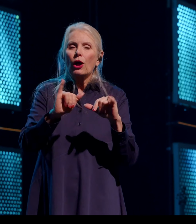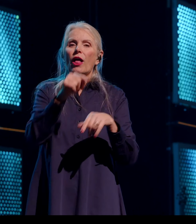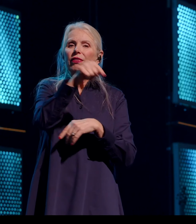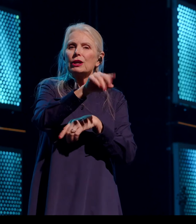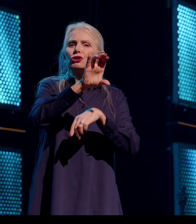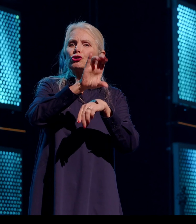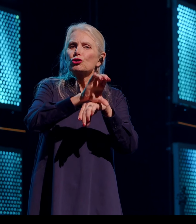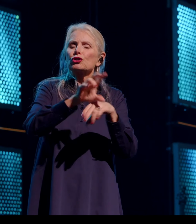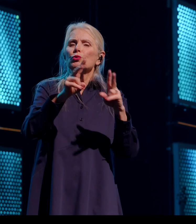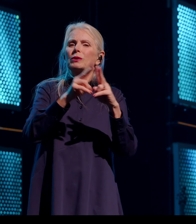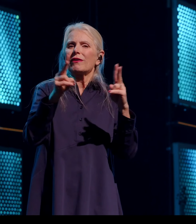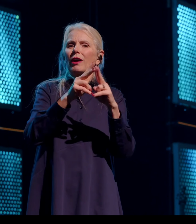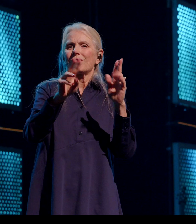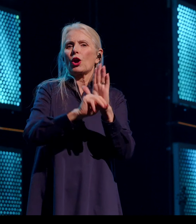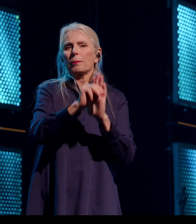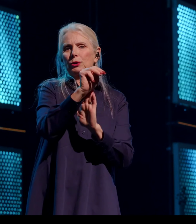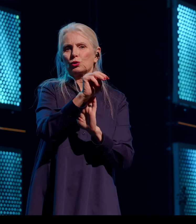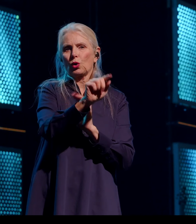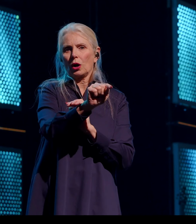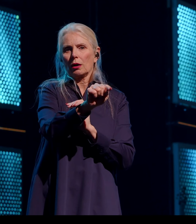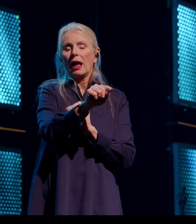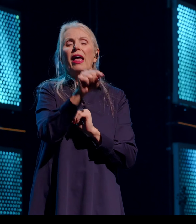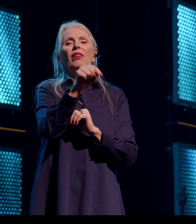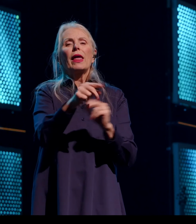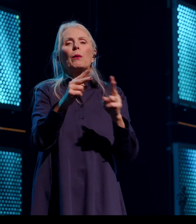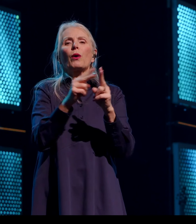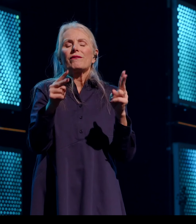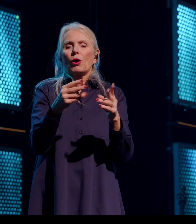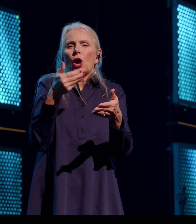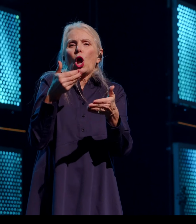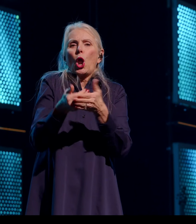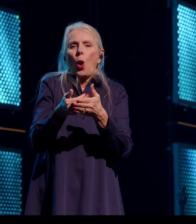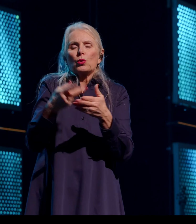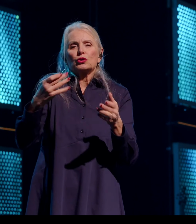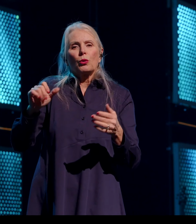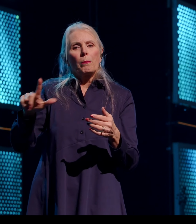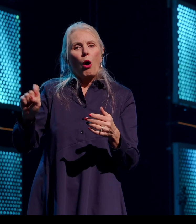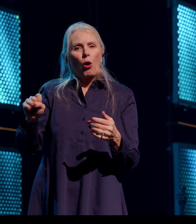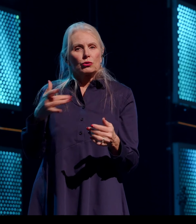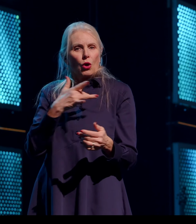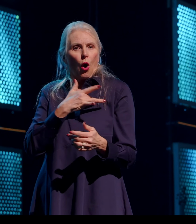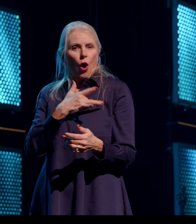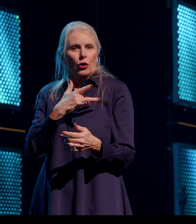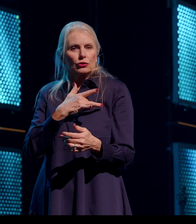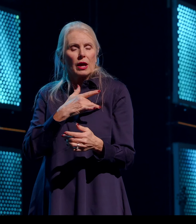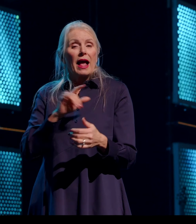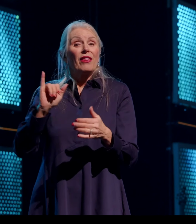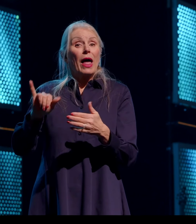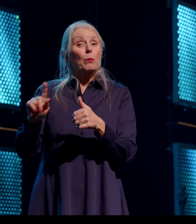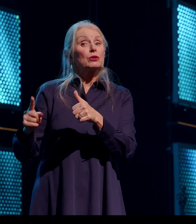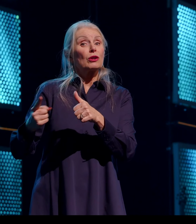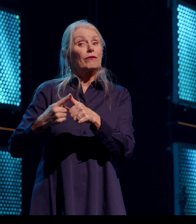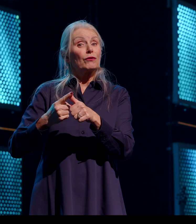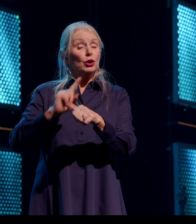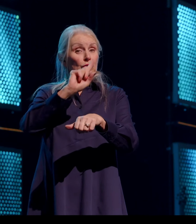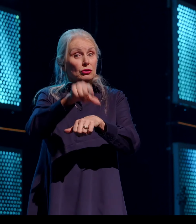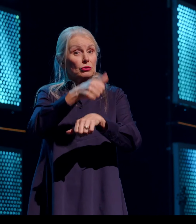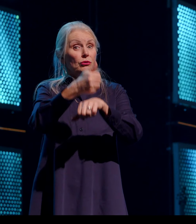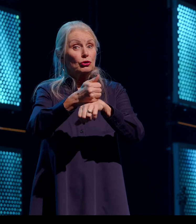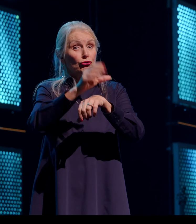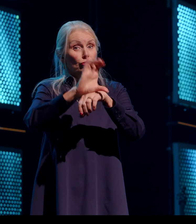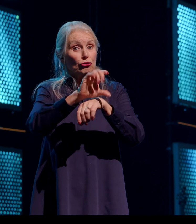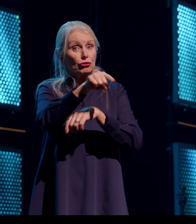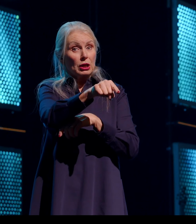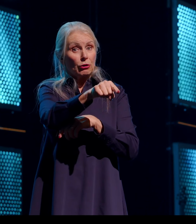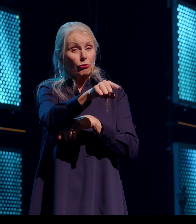mature. It was a church, I think, very close to Paul's heart. It was the first church that he planted in Europe that the Lord